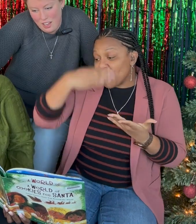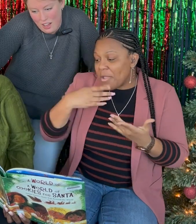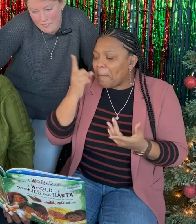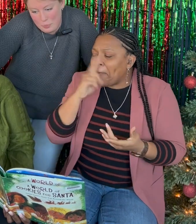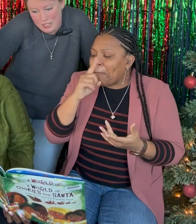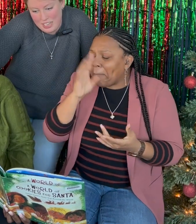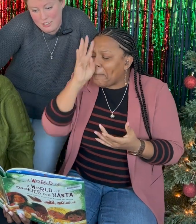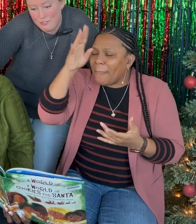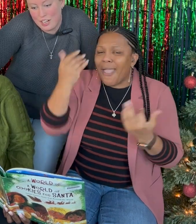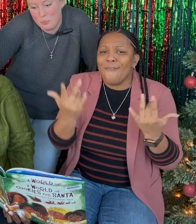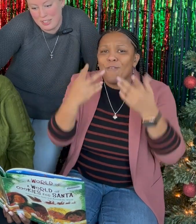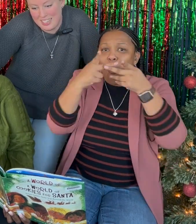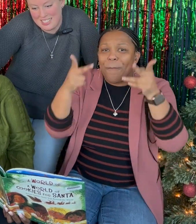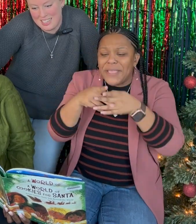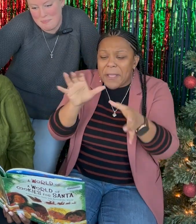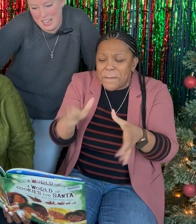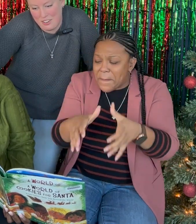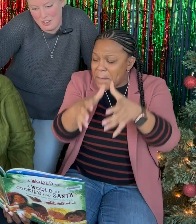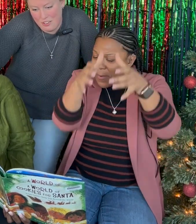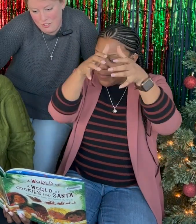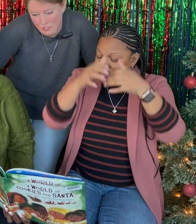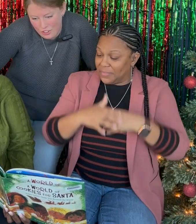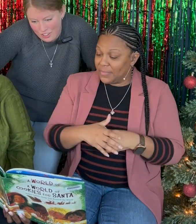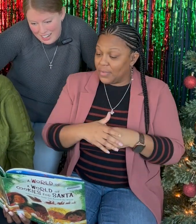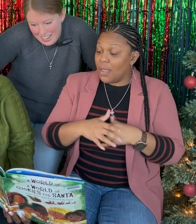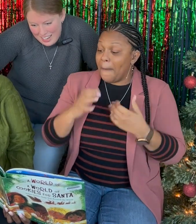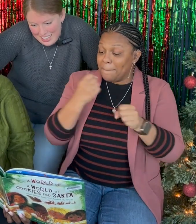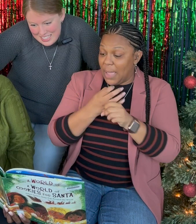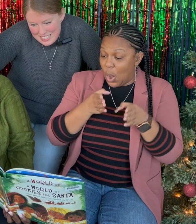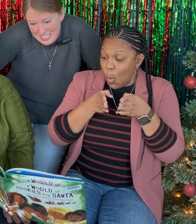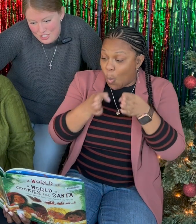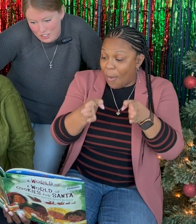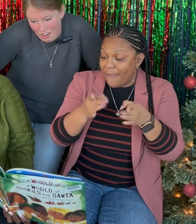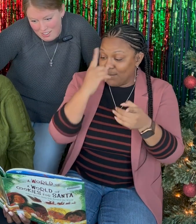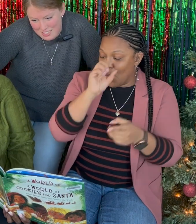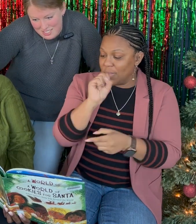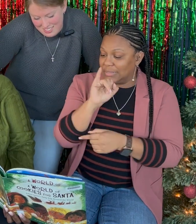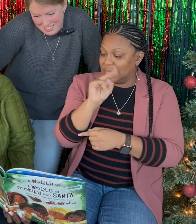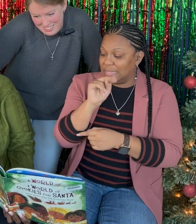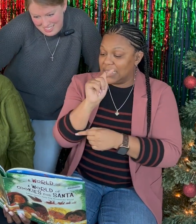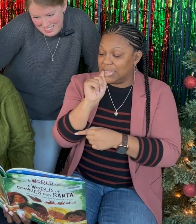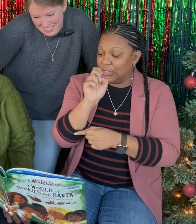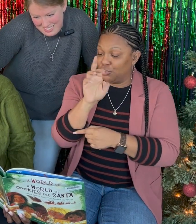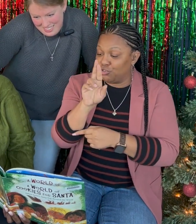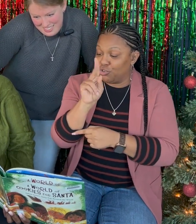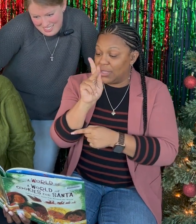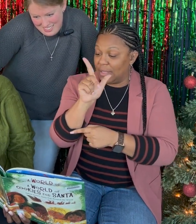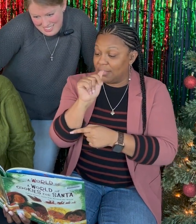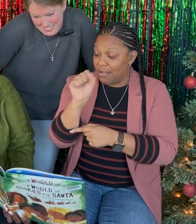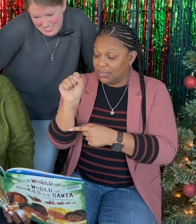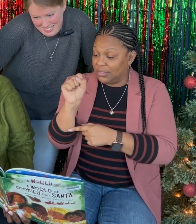front of the pretend fireplace they make for Sinterklaas